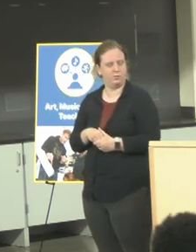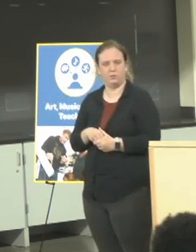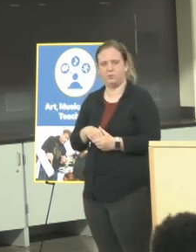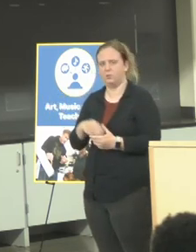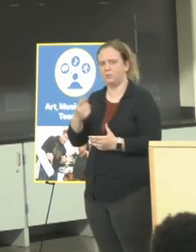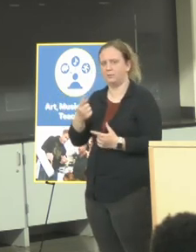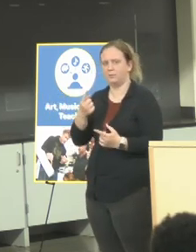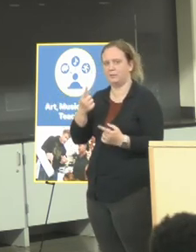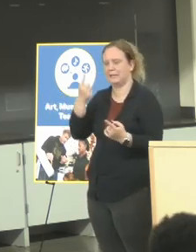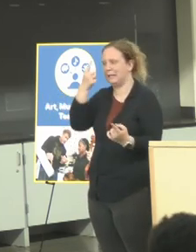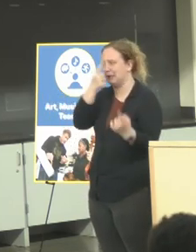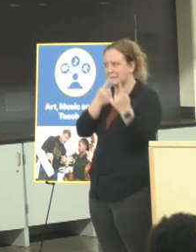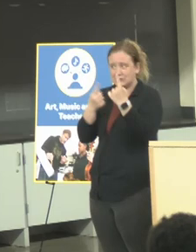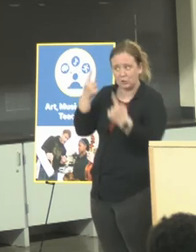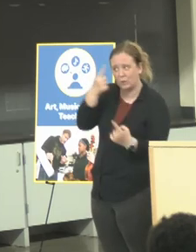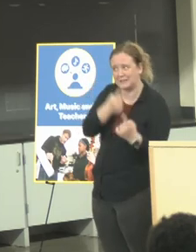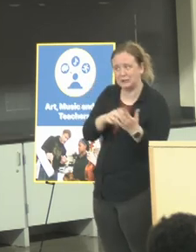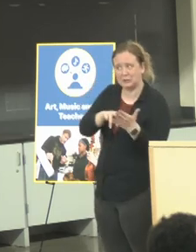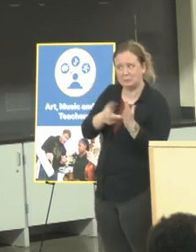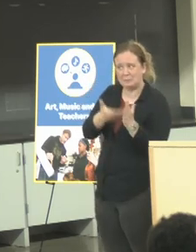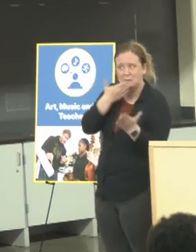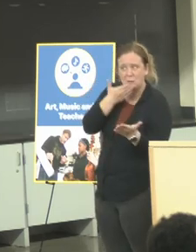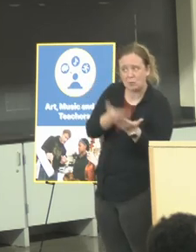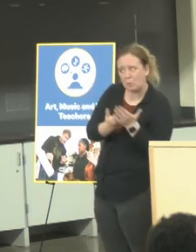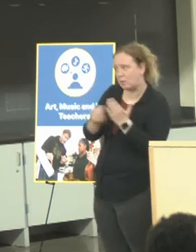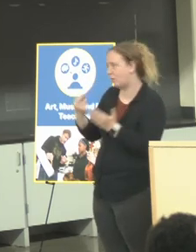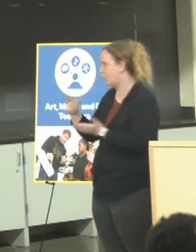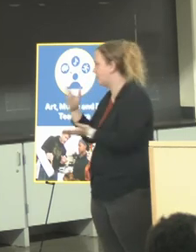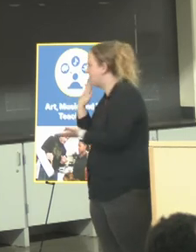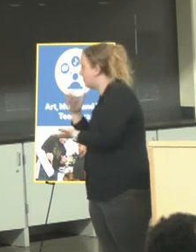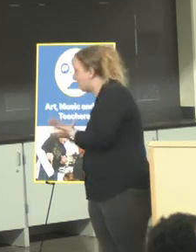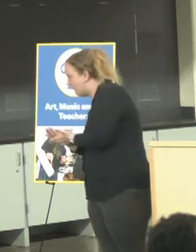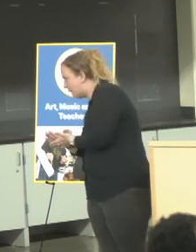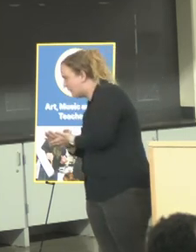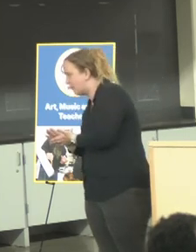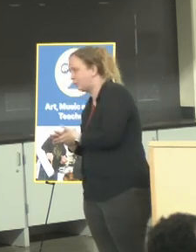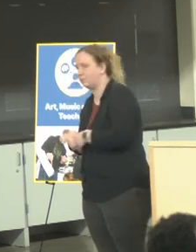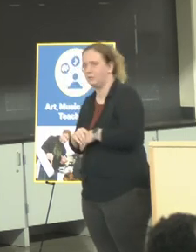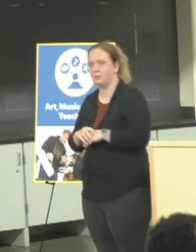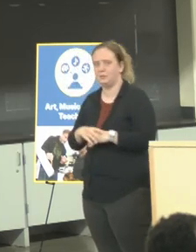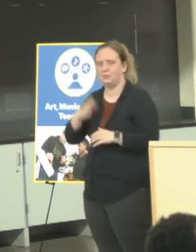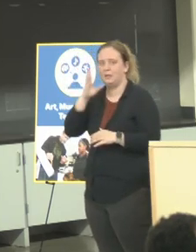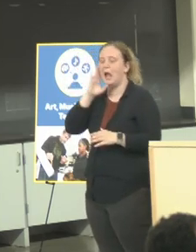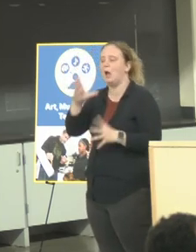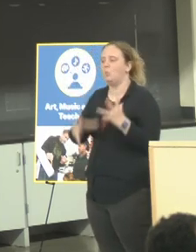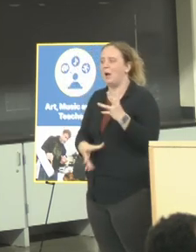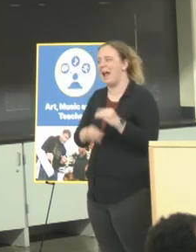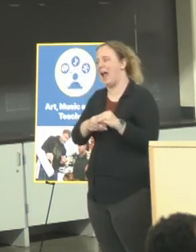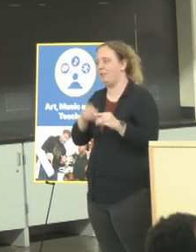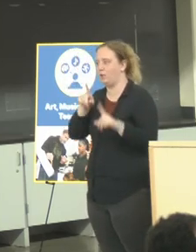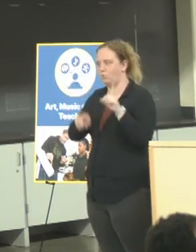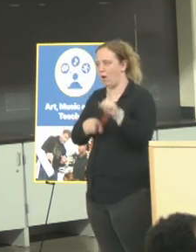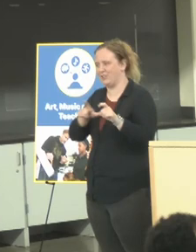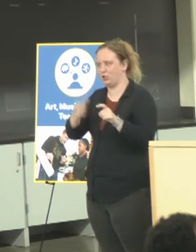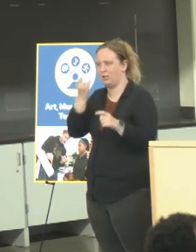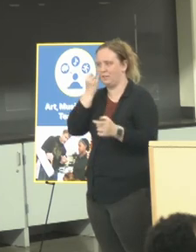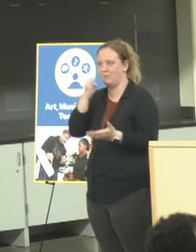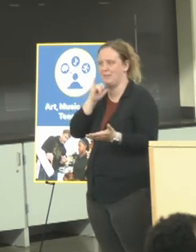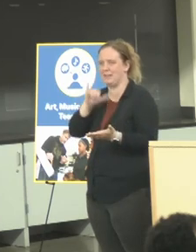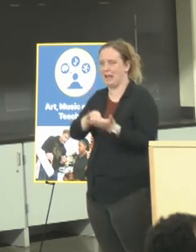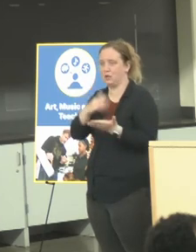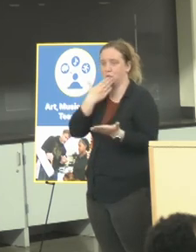So we're gonna, thank you so much, appreciate it. We're gonna stick, so I will add the question is that a good consideration or a bad consideration? It is a